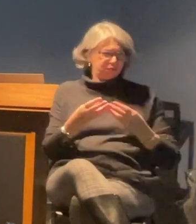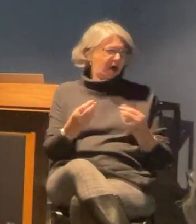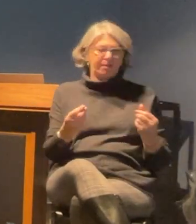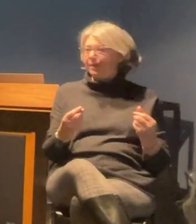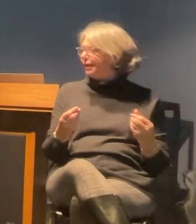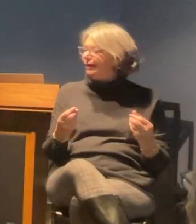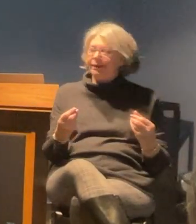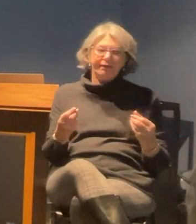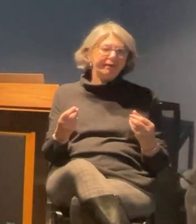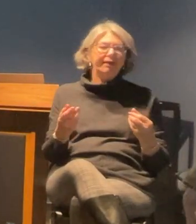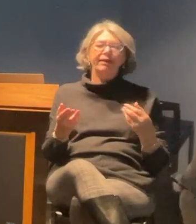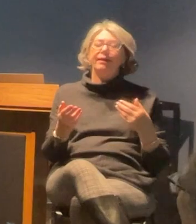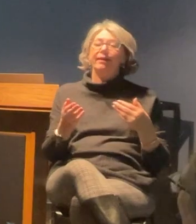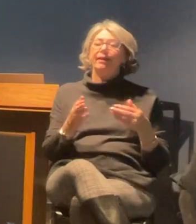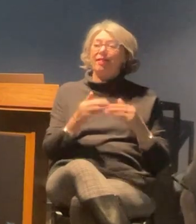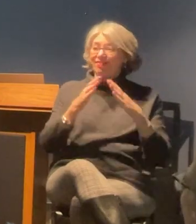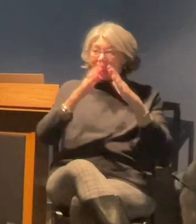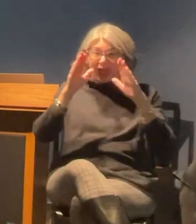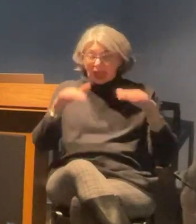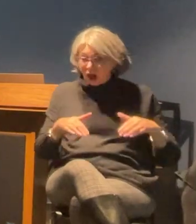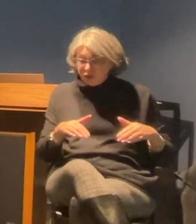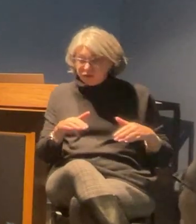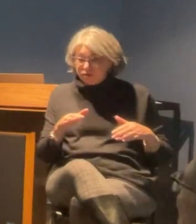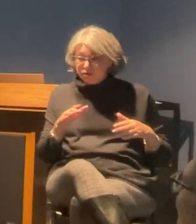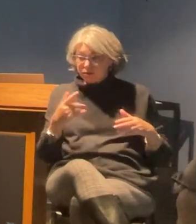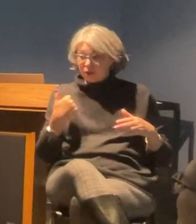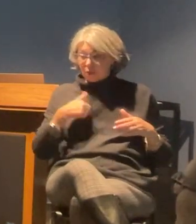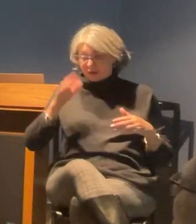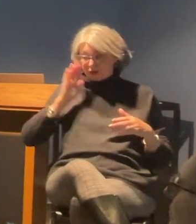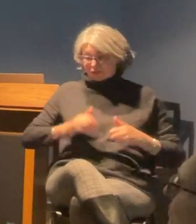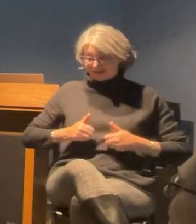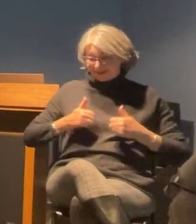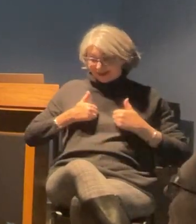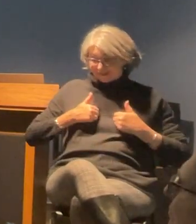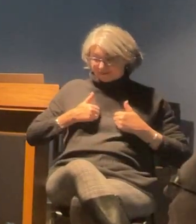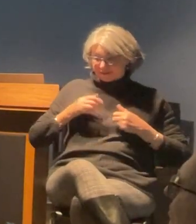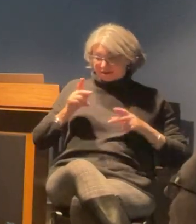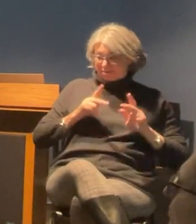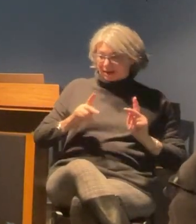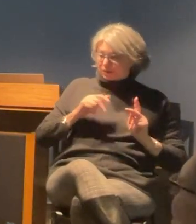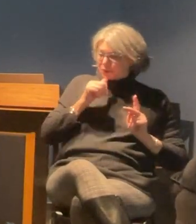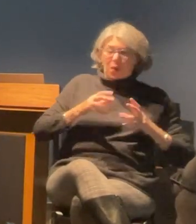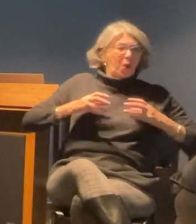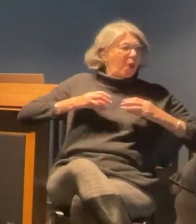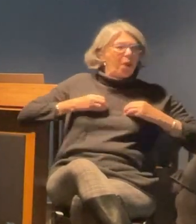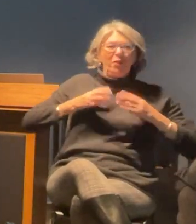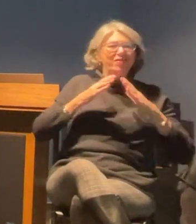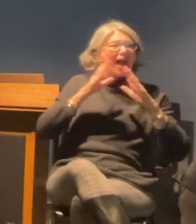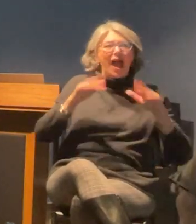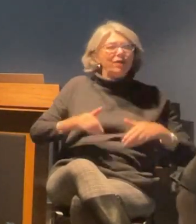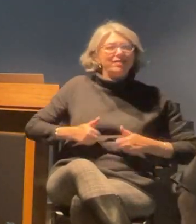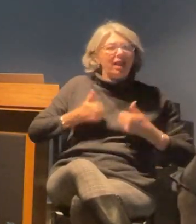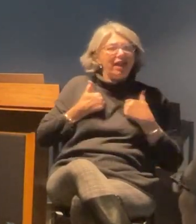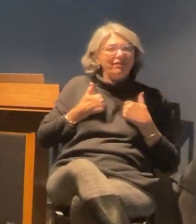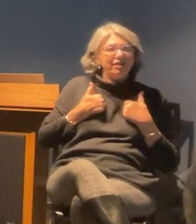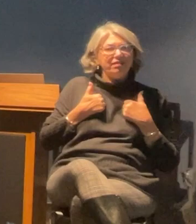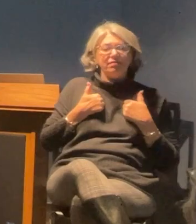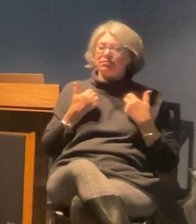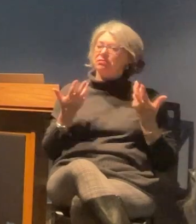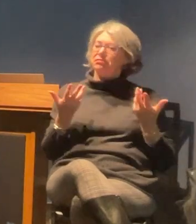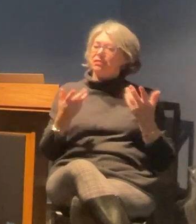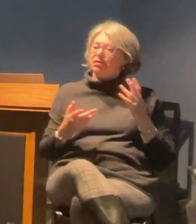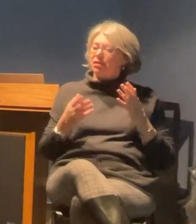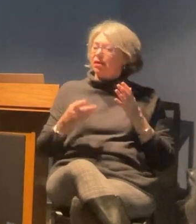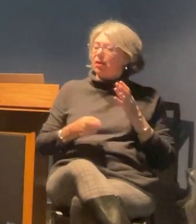property. Even the house that we used to live in, like people don't own the house they live in. Once in